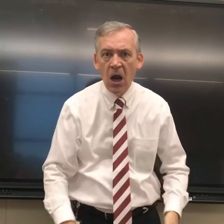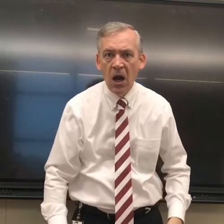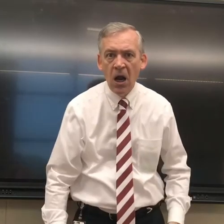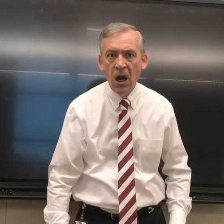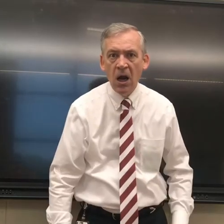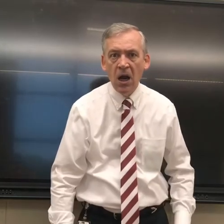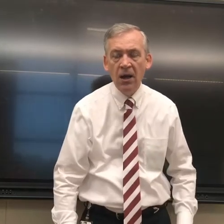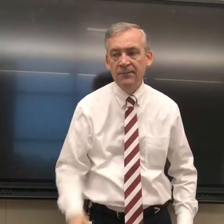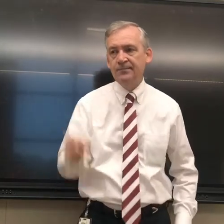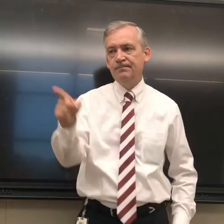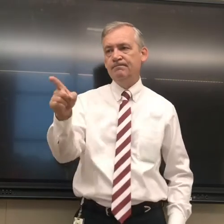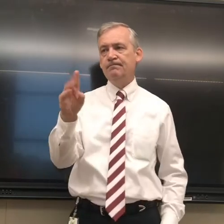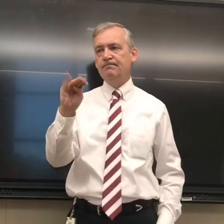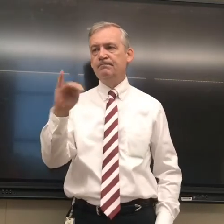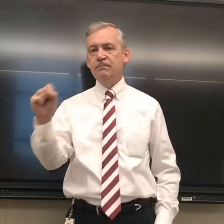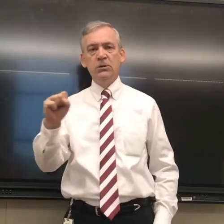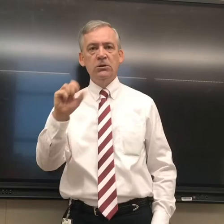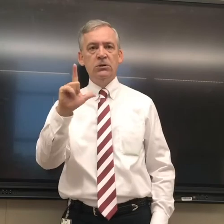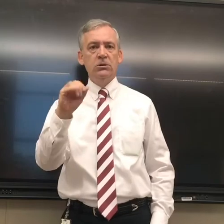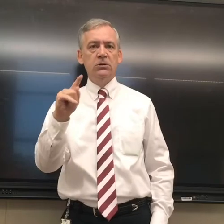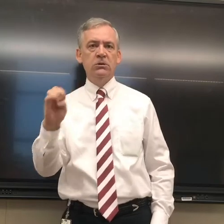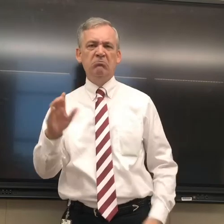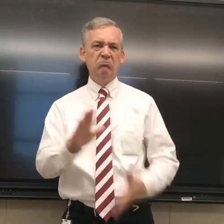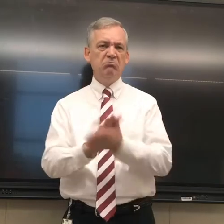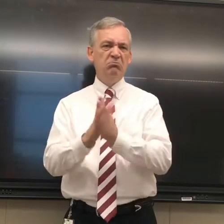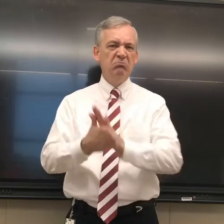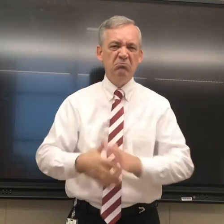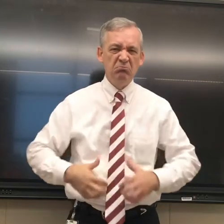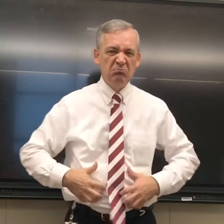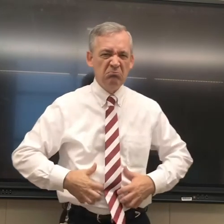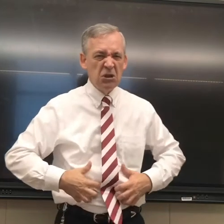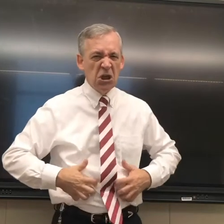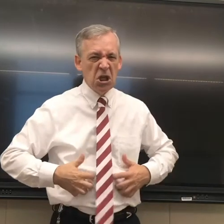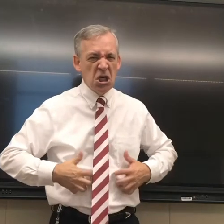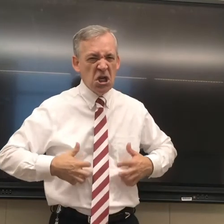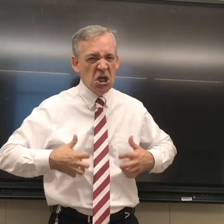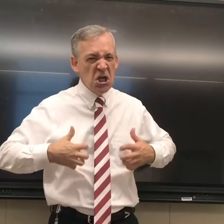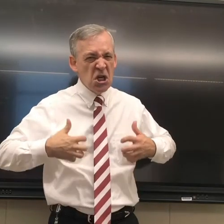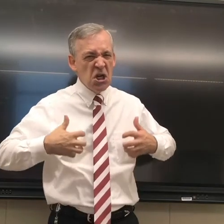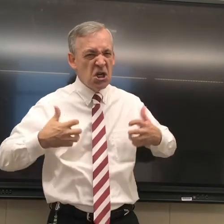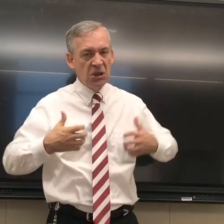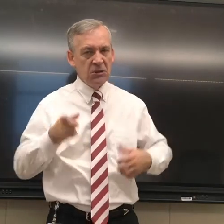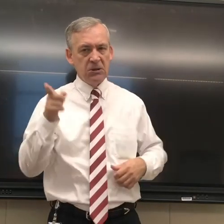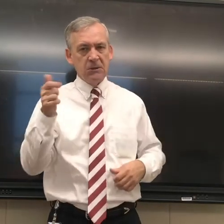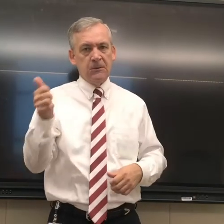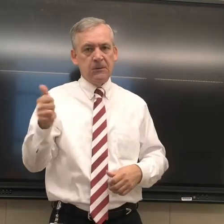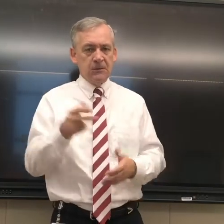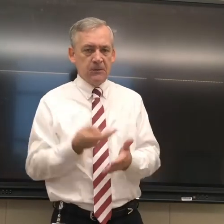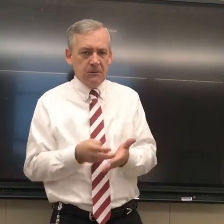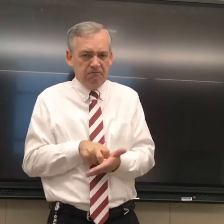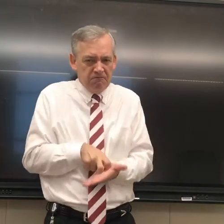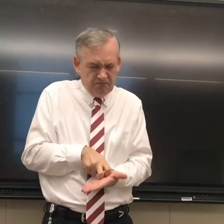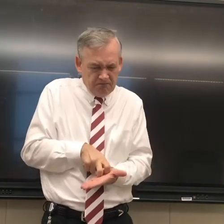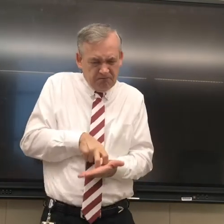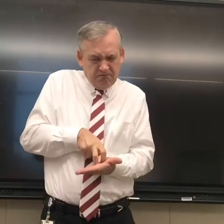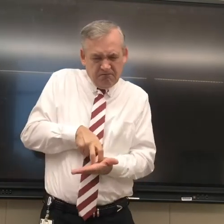Miss Lottie was enraged now. She began struggling to her feet, leaning on a rickety cane